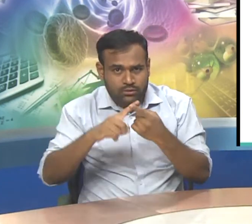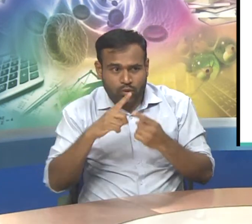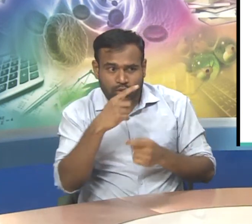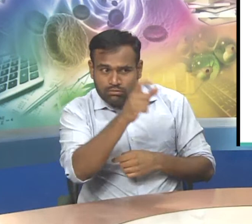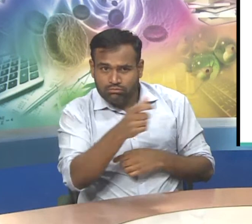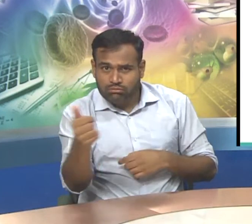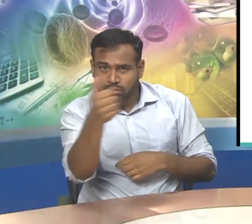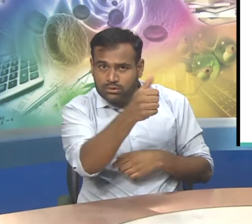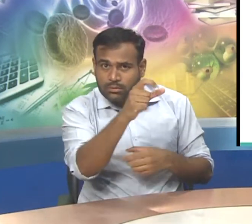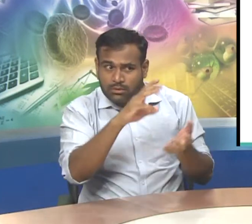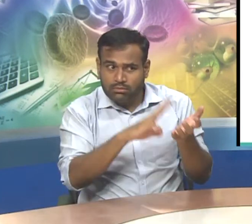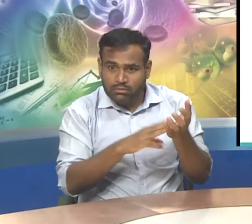governor.